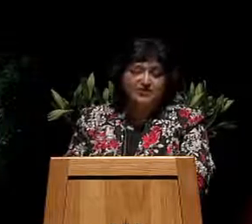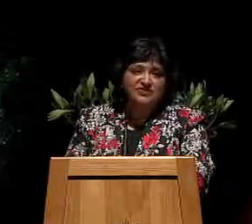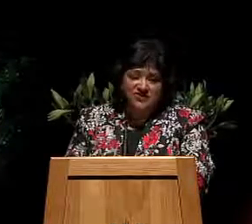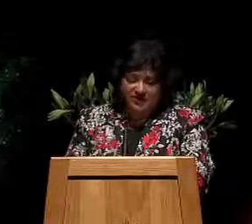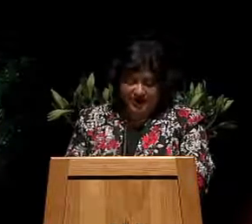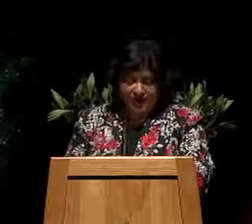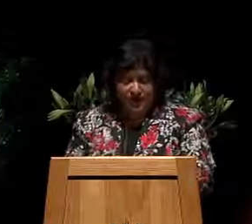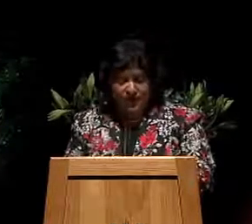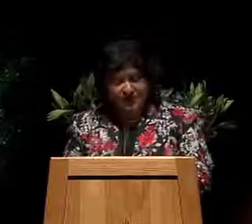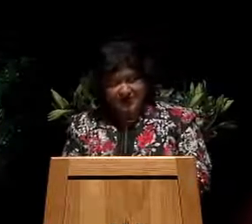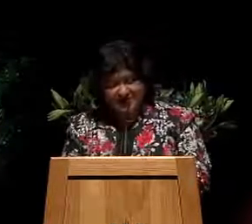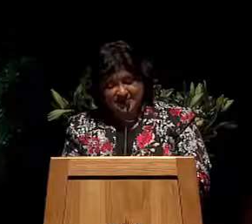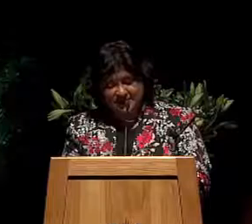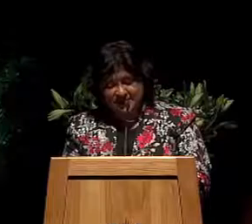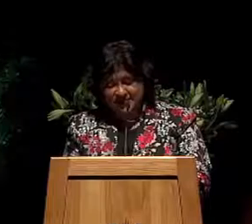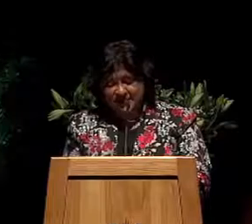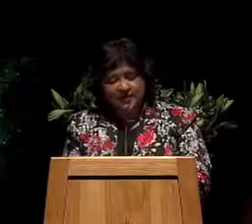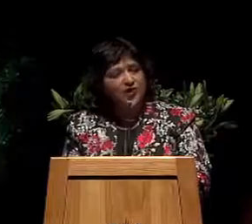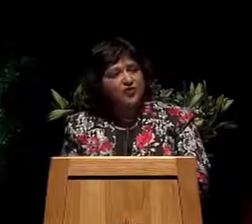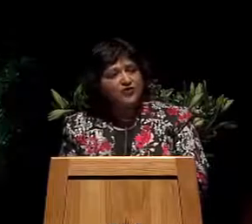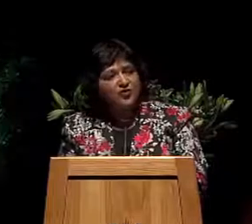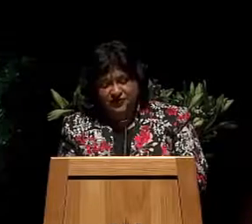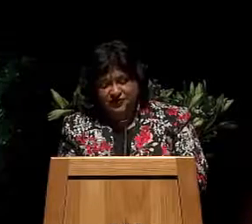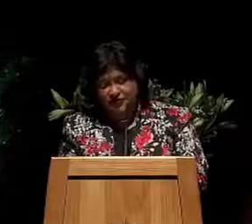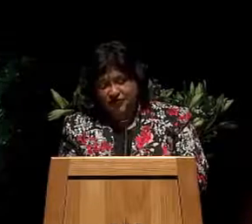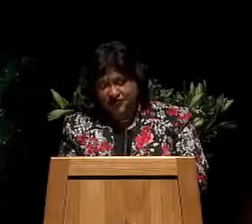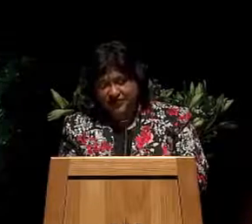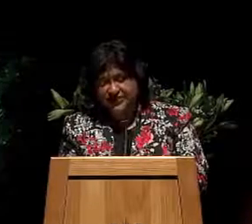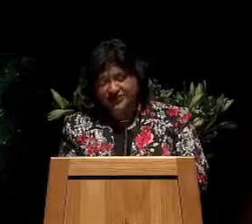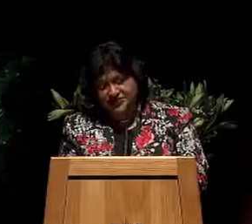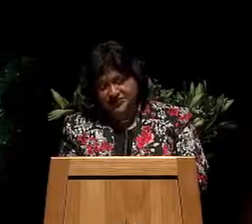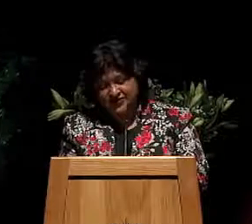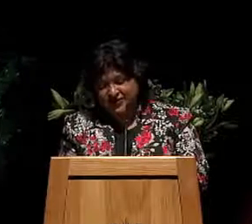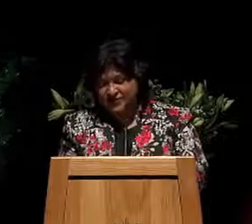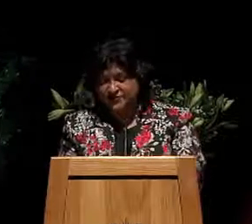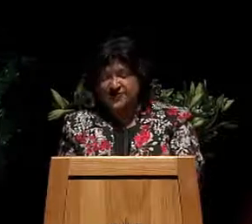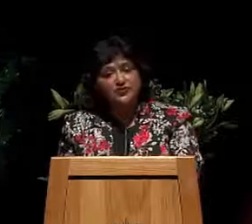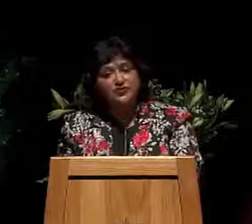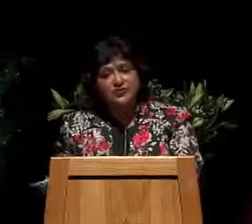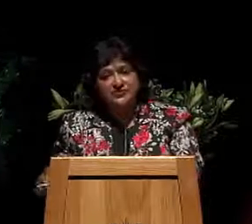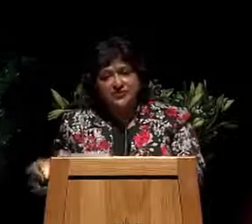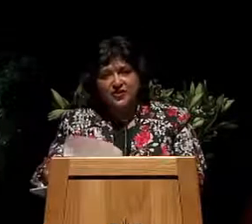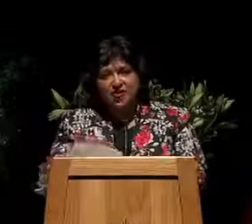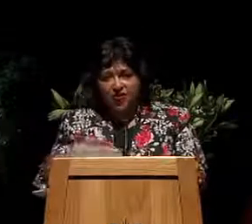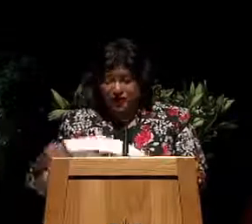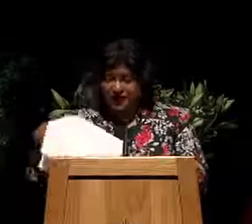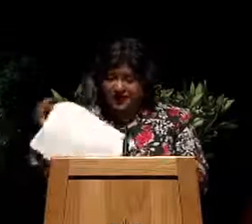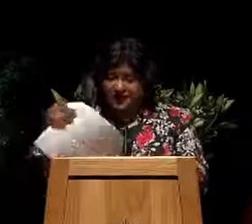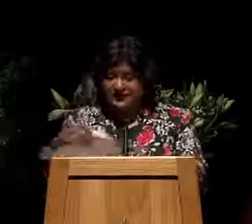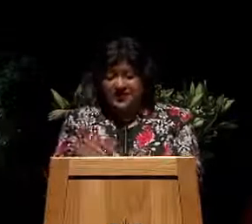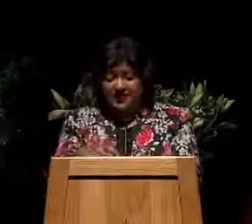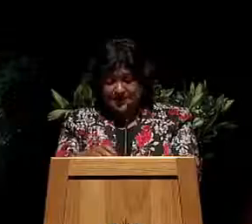won him the Steve Biko Prize. He holds an honorary doctorate in literature from the then University